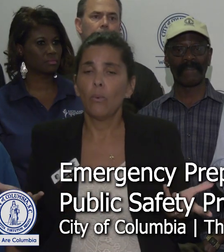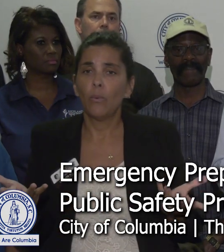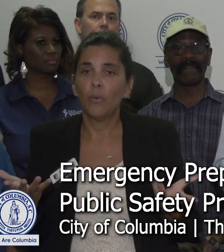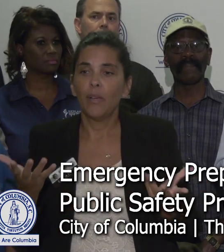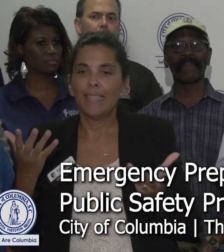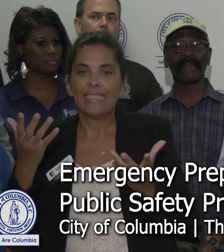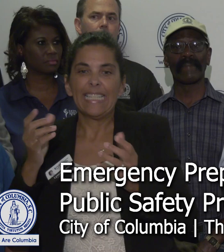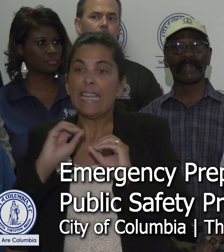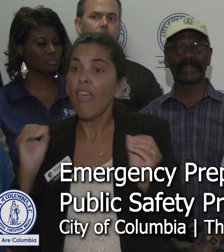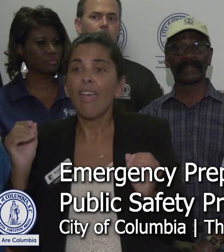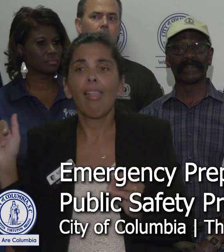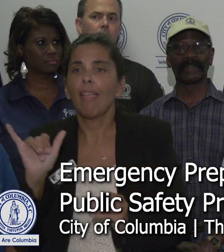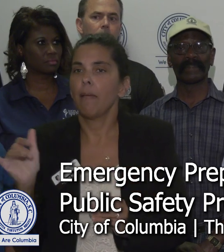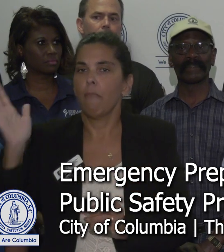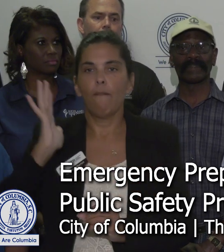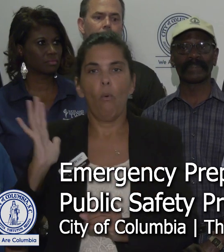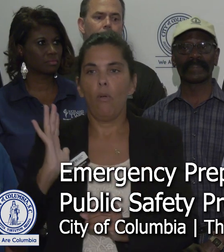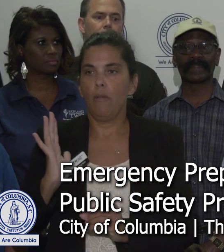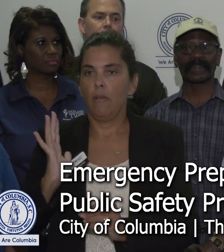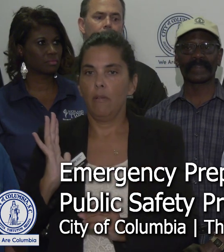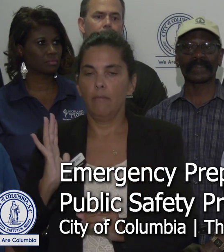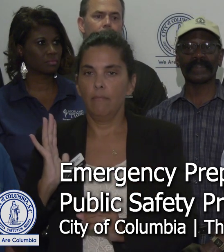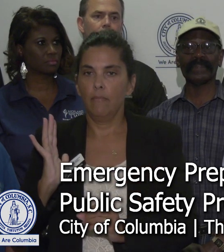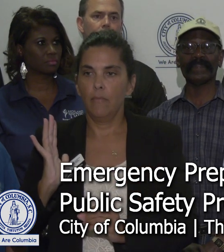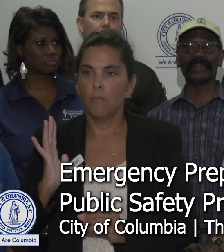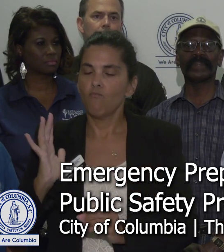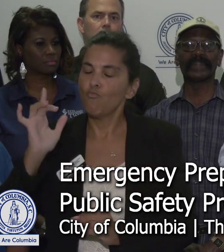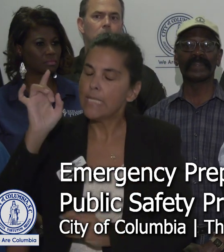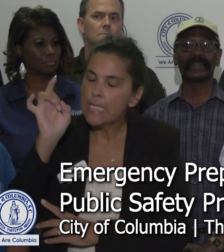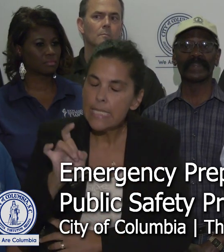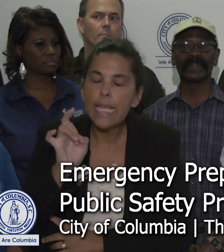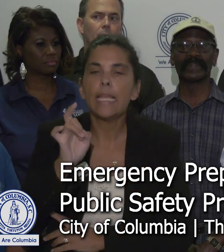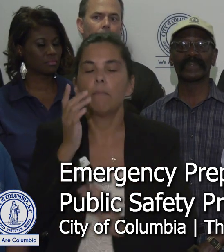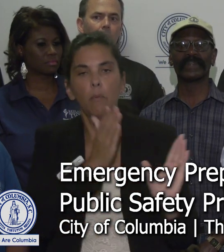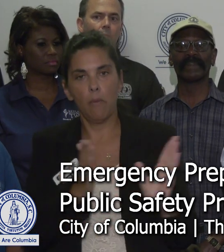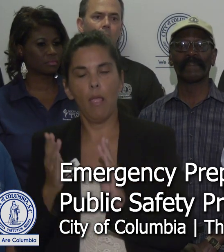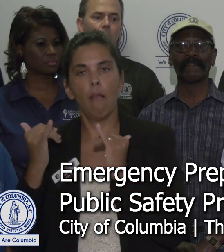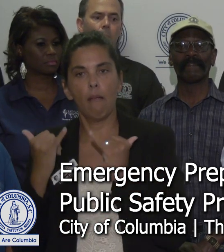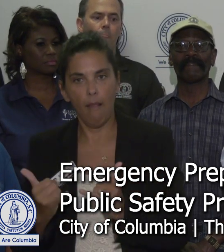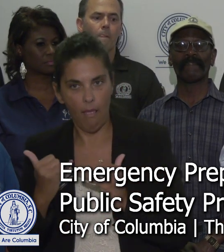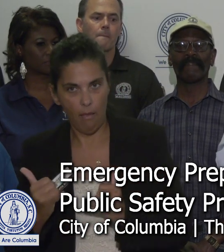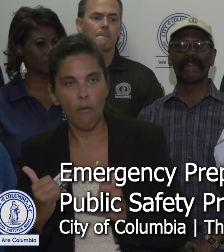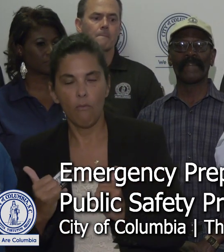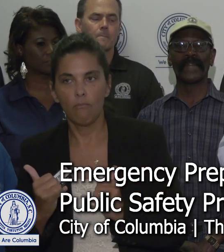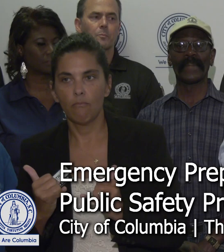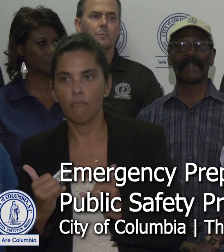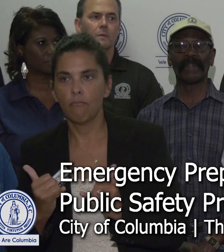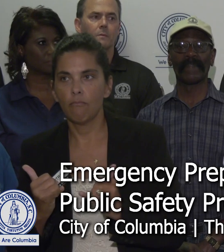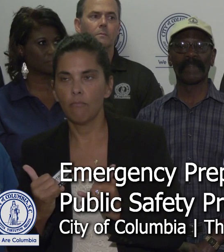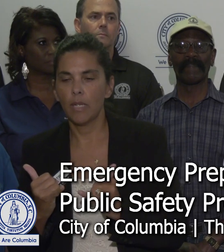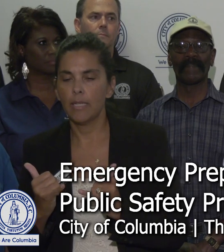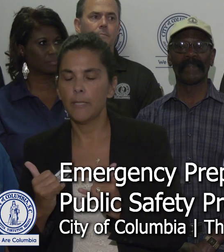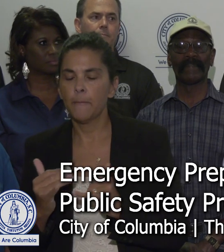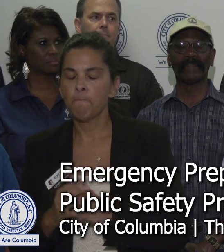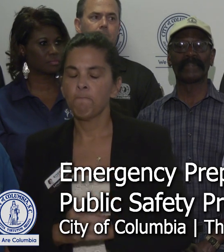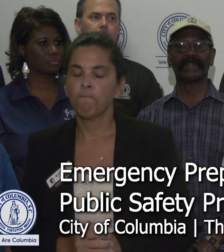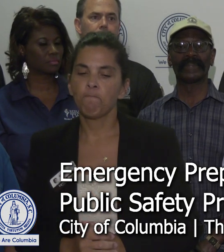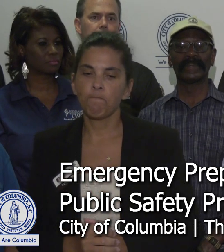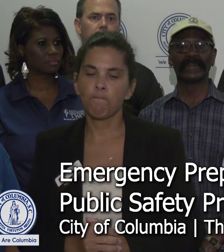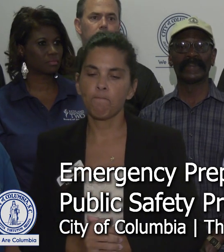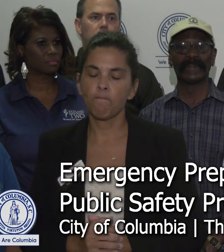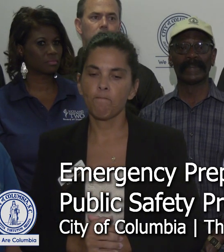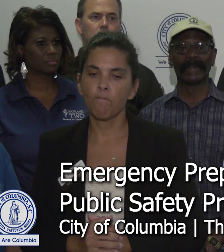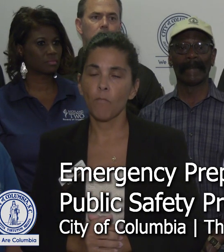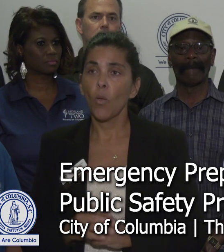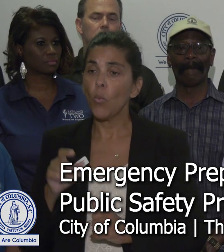unlike anything we've ever seen before. And we've got to make sure that we're preparing for that right now. As we prepare to